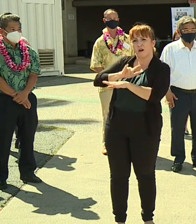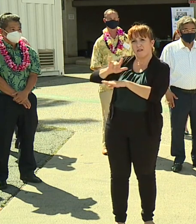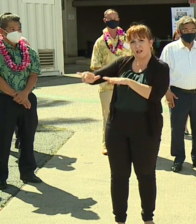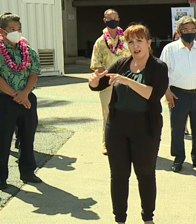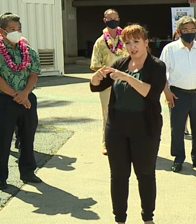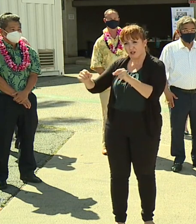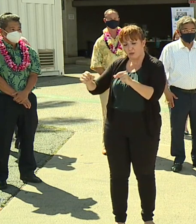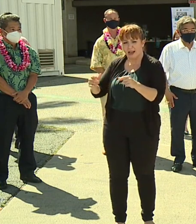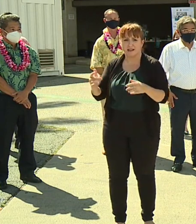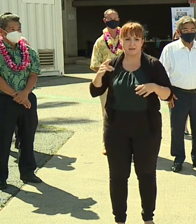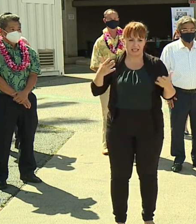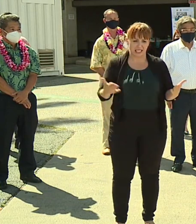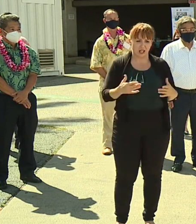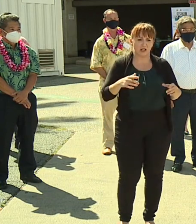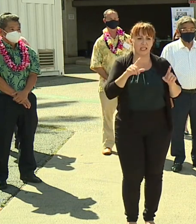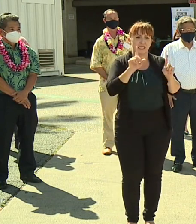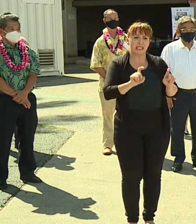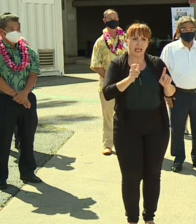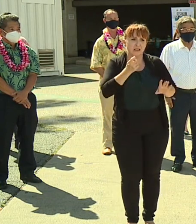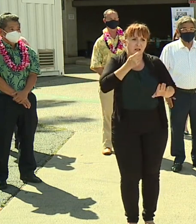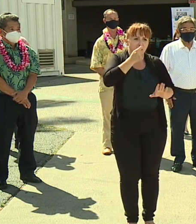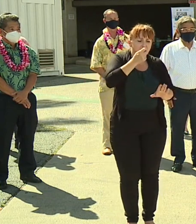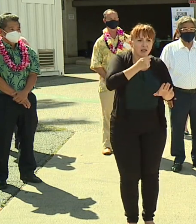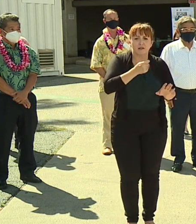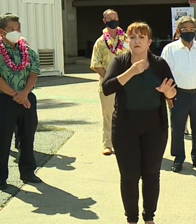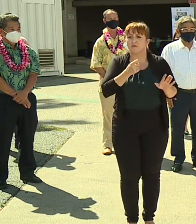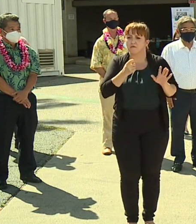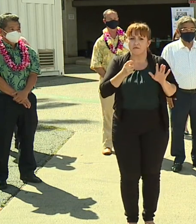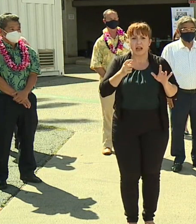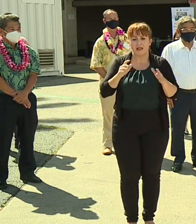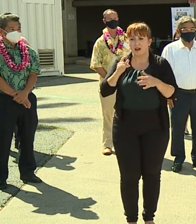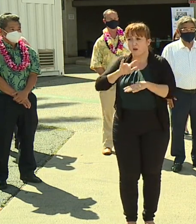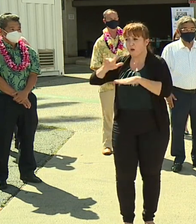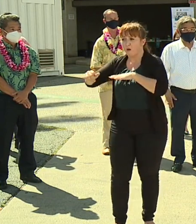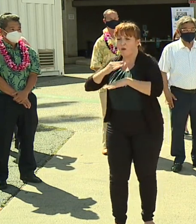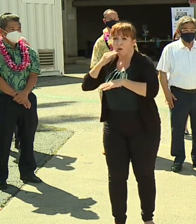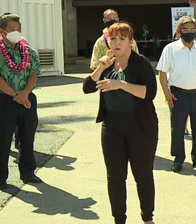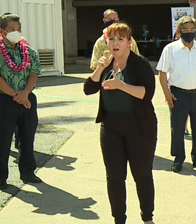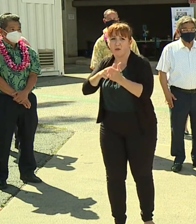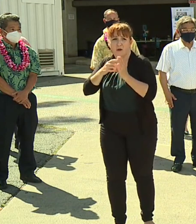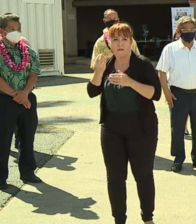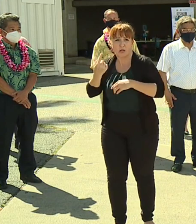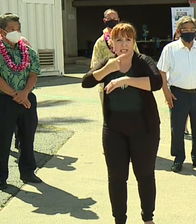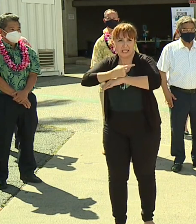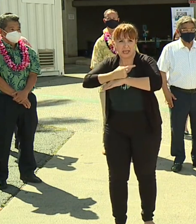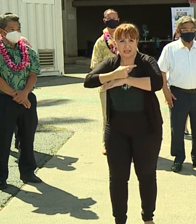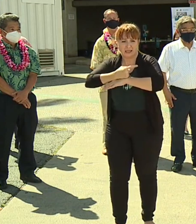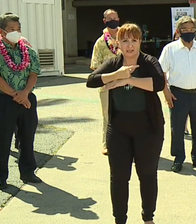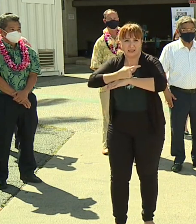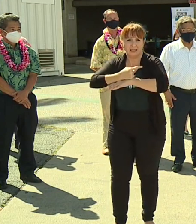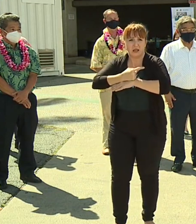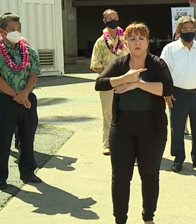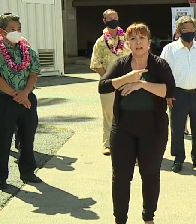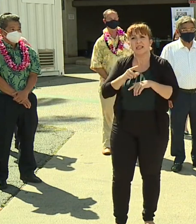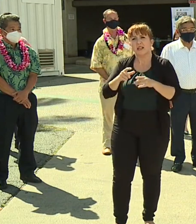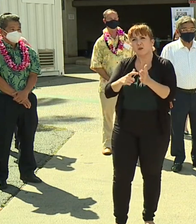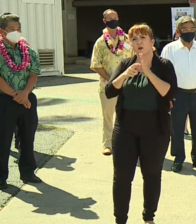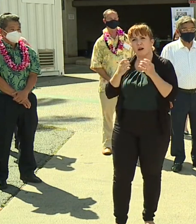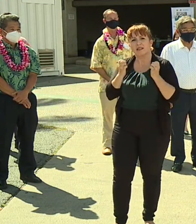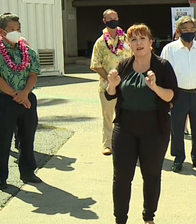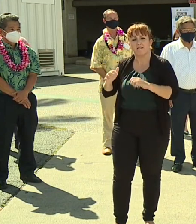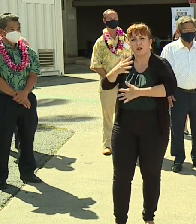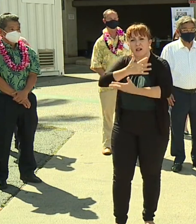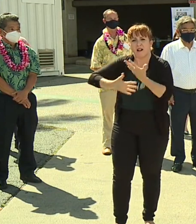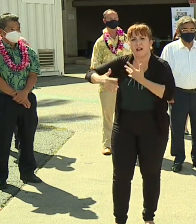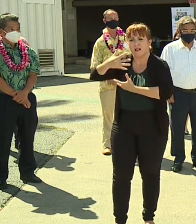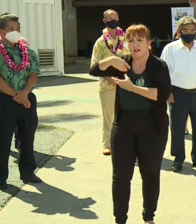be cleared. And so when they arrive in Japan, they can go about their business, use public transport, and not be impacted by the quarantine. But it does take effort,